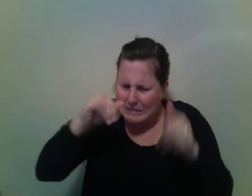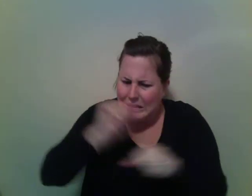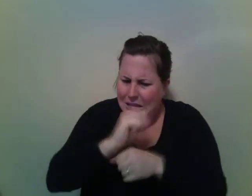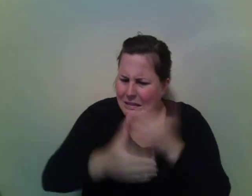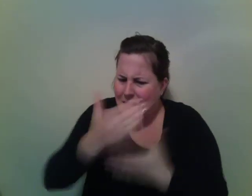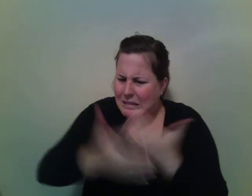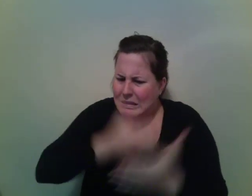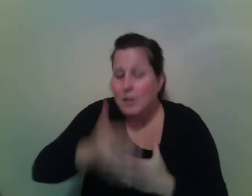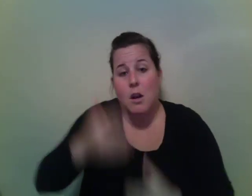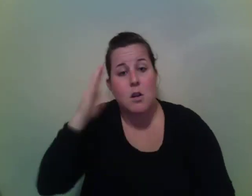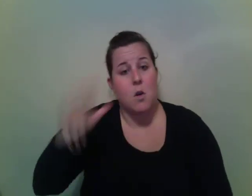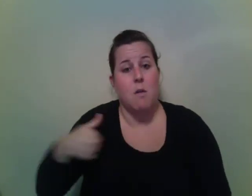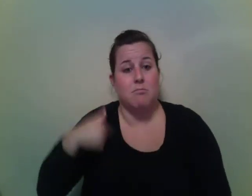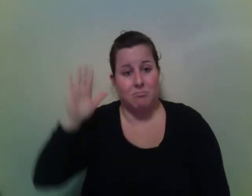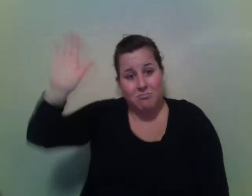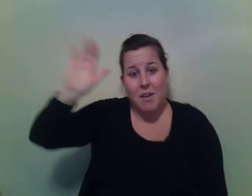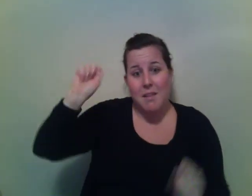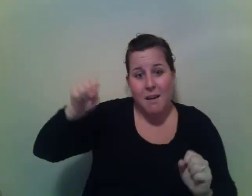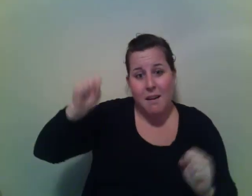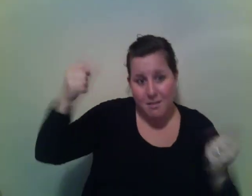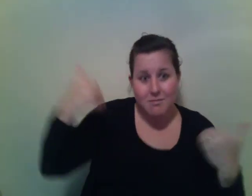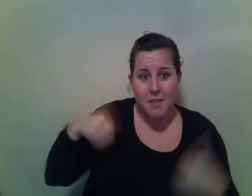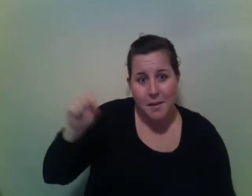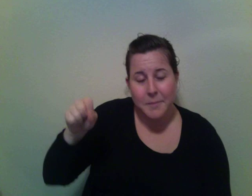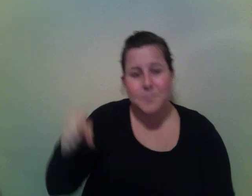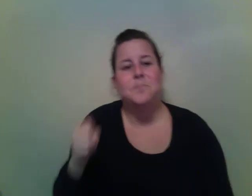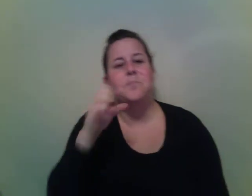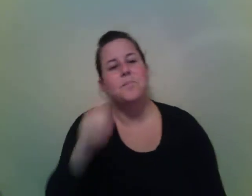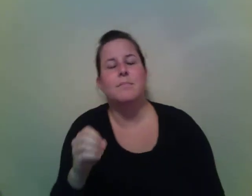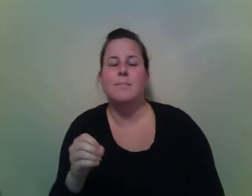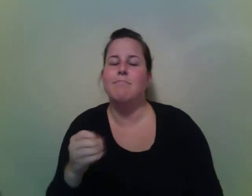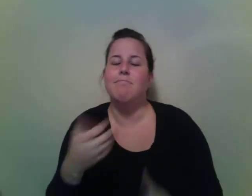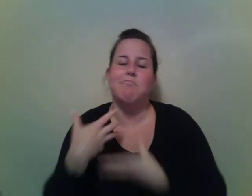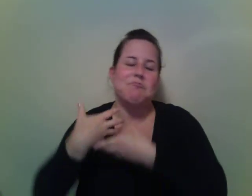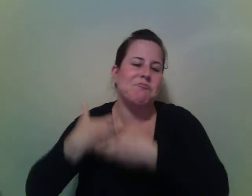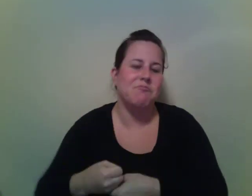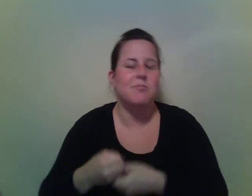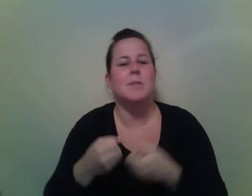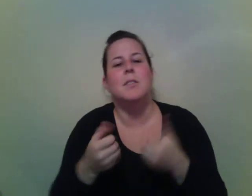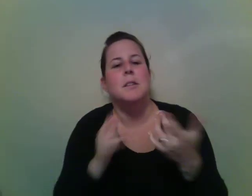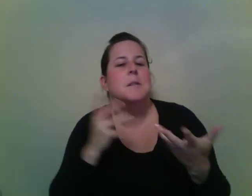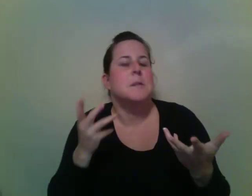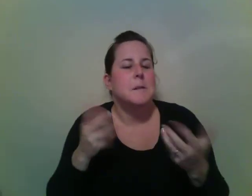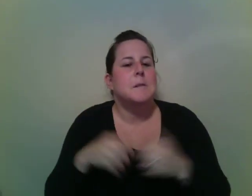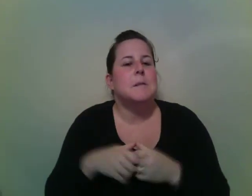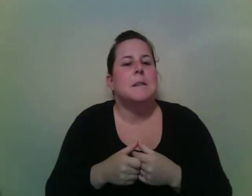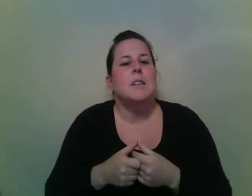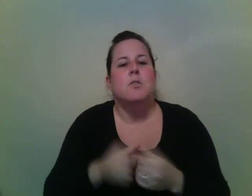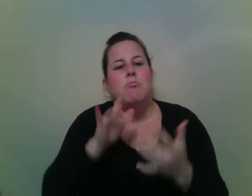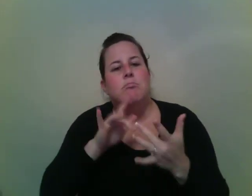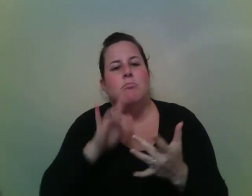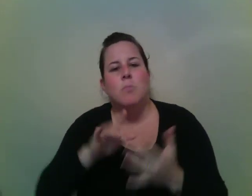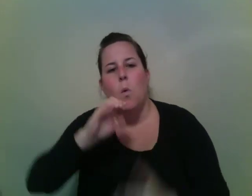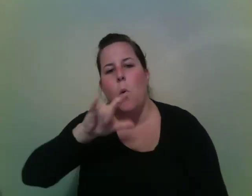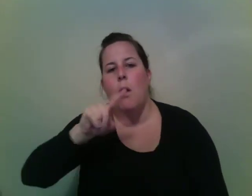I know I am. So, as always, check me out on Oil of the Time on Facebook. Come hang out with me.